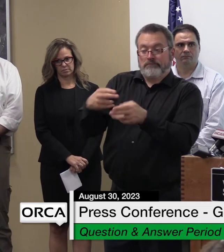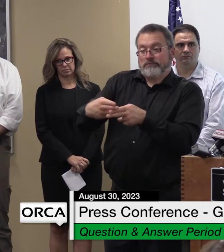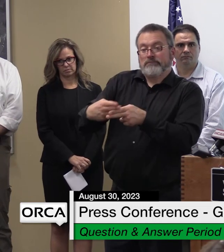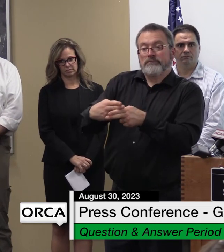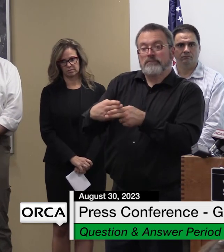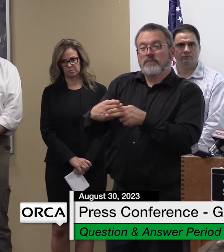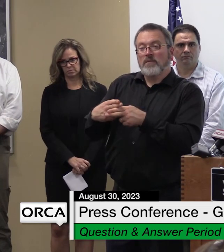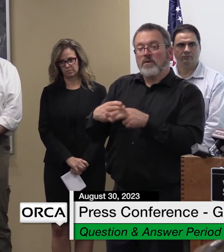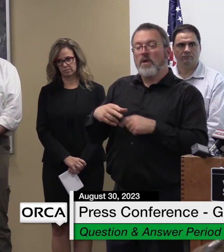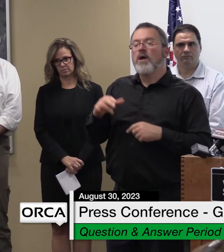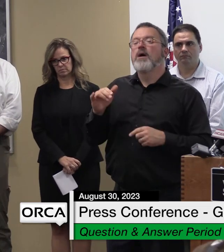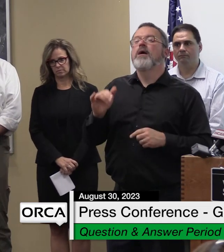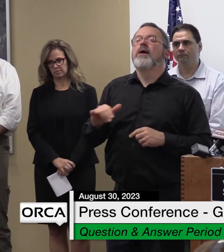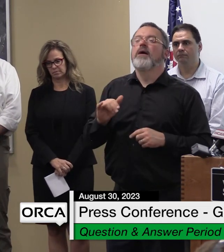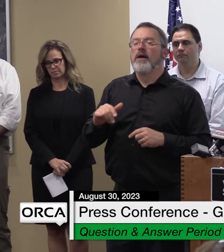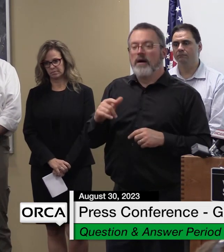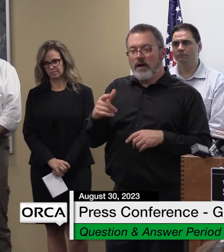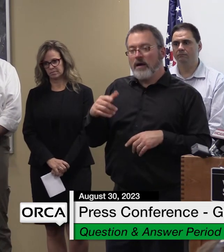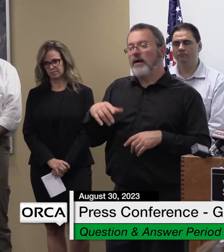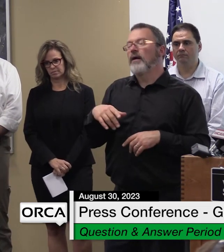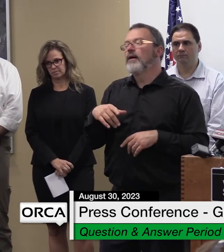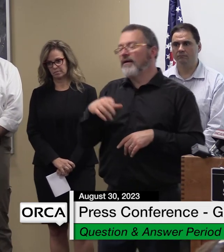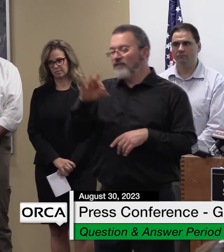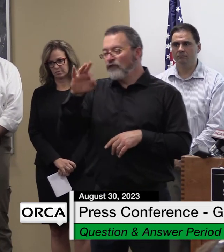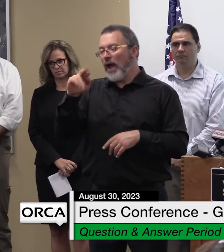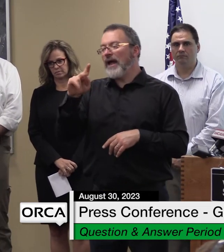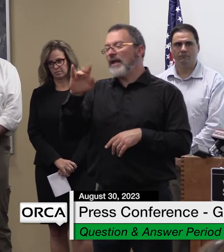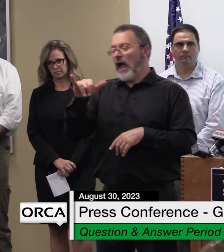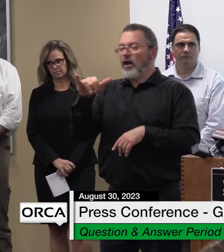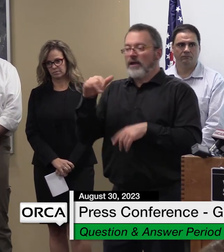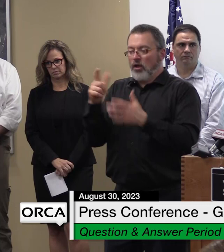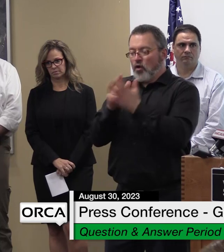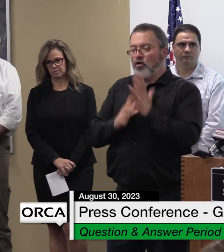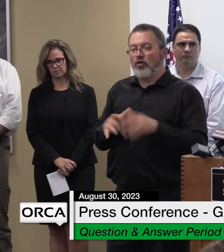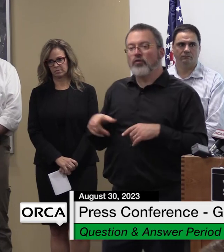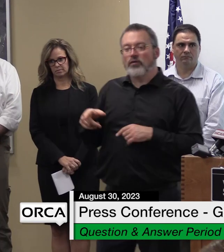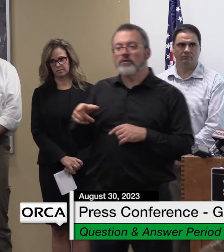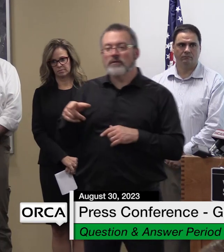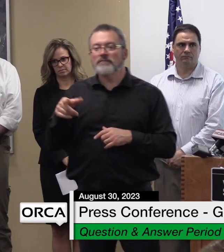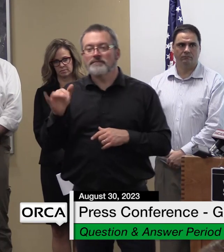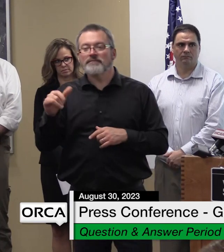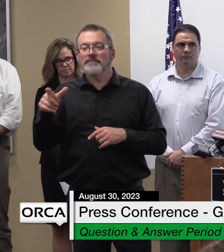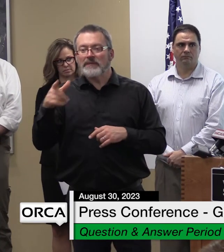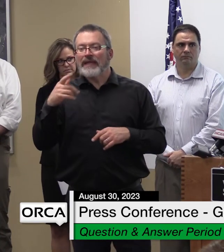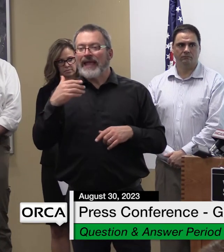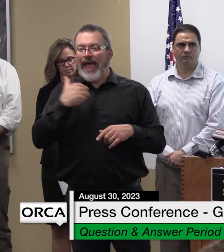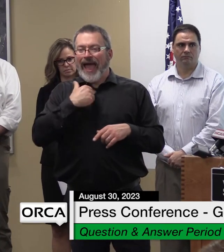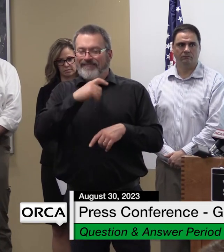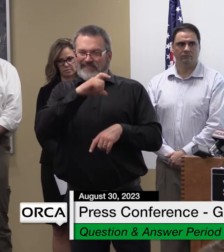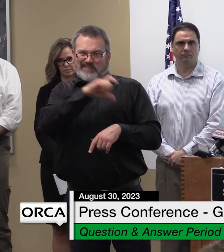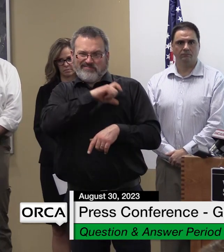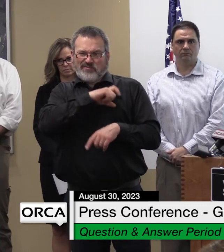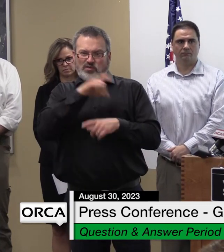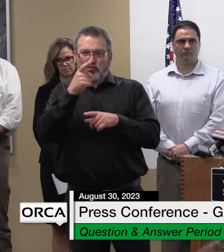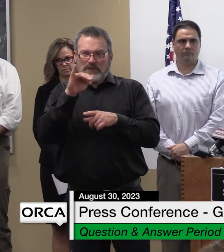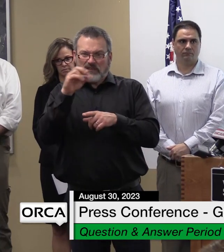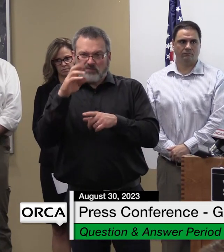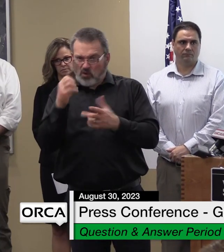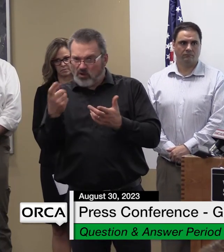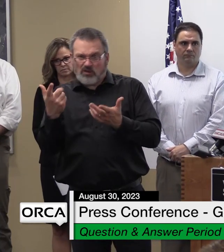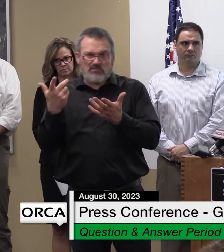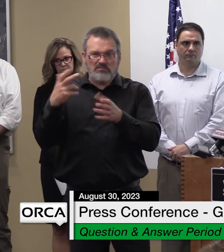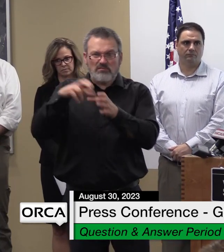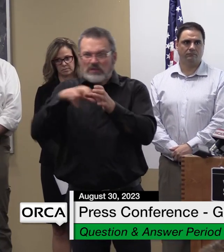Okay. Do you think Sheriff Grismore should step down at this point, or do you think the impeachment committee